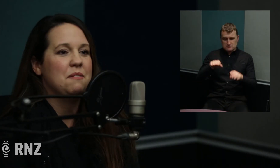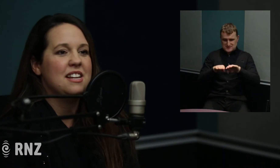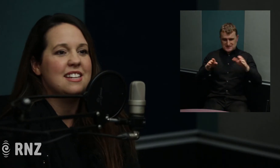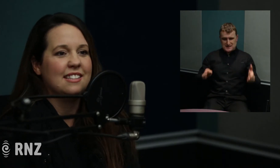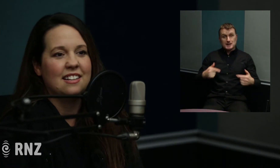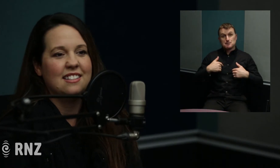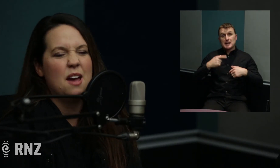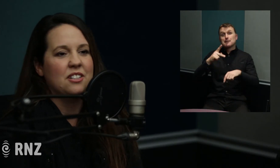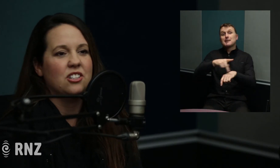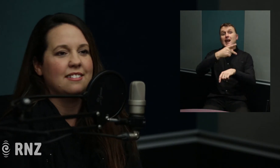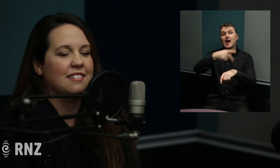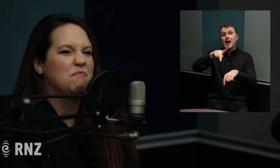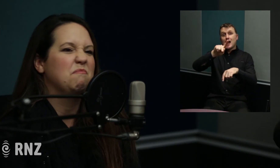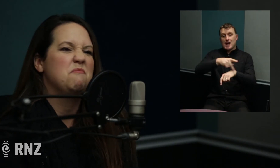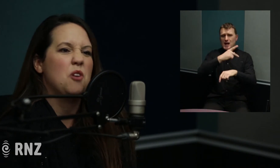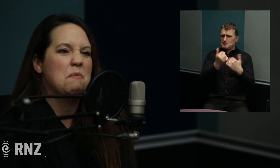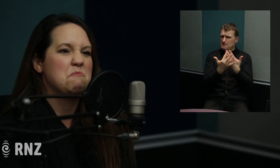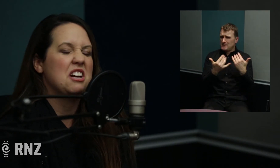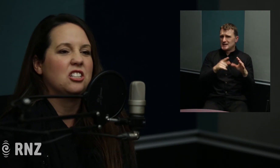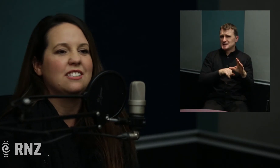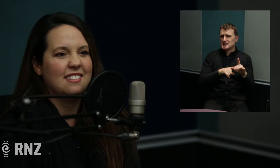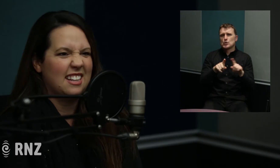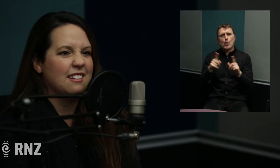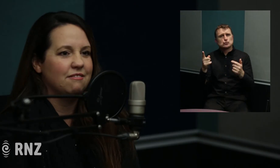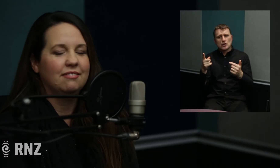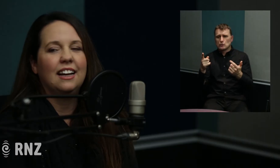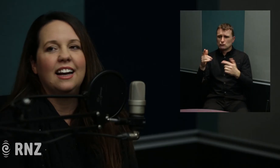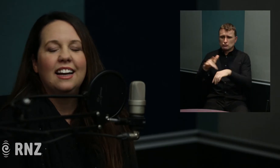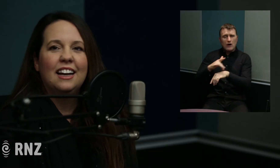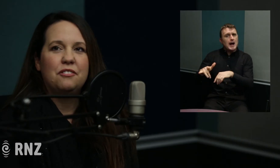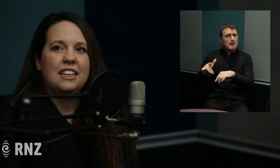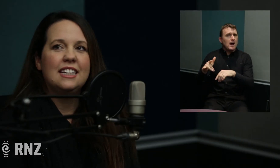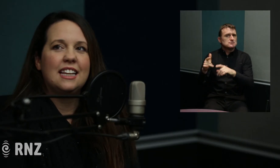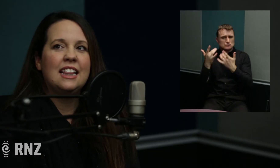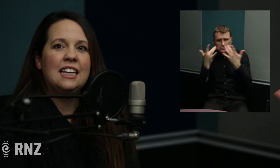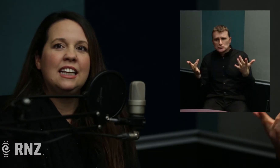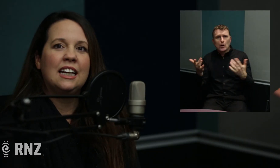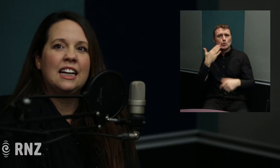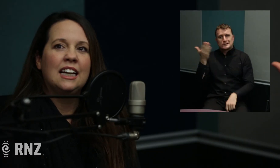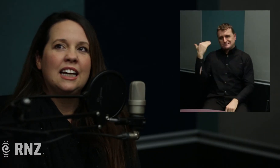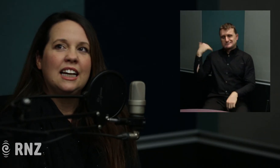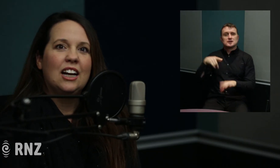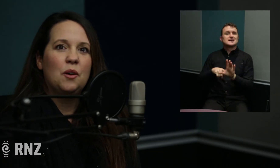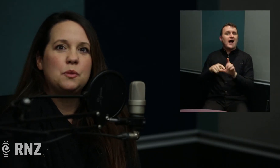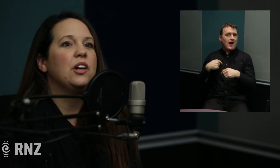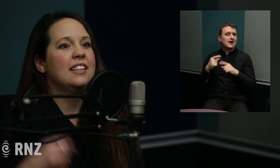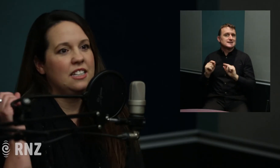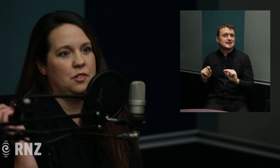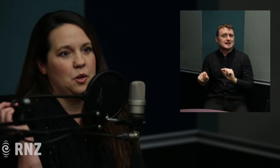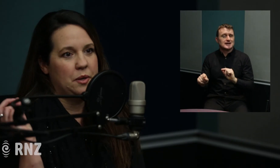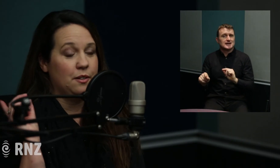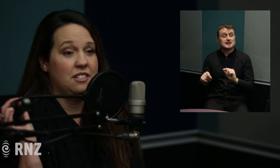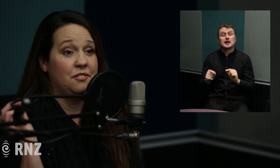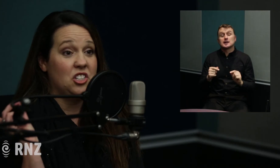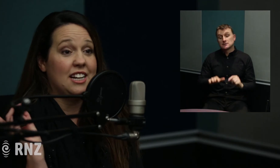ballet for many, many years, and I did amateur drama productions as a kid for years. And then I was working at the